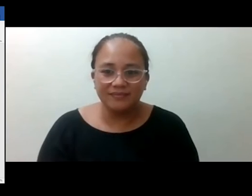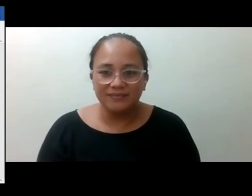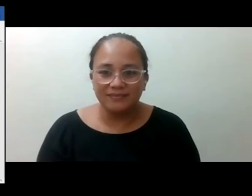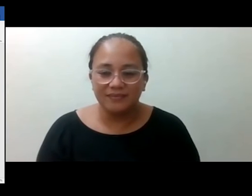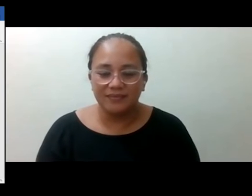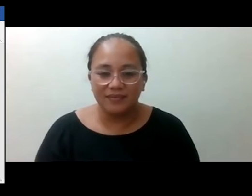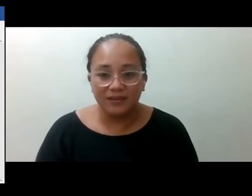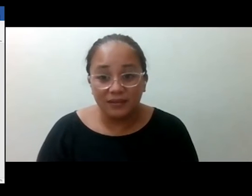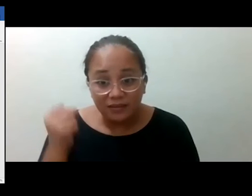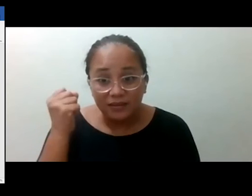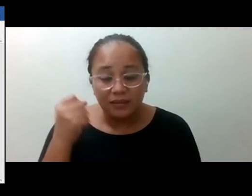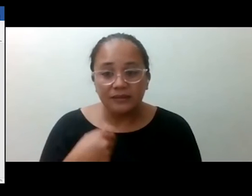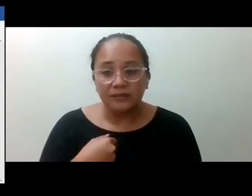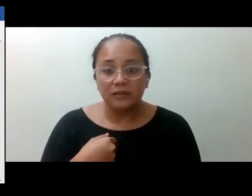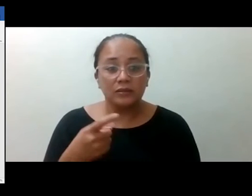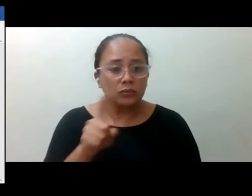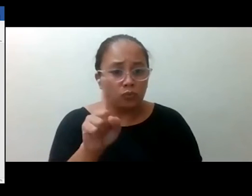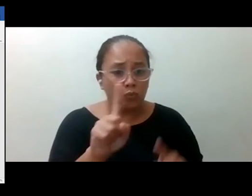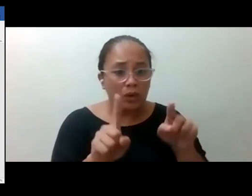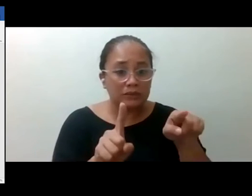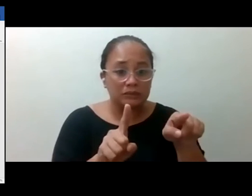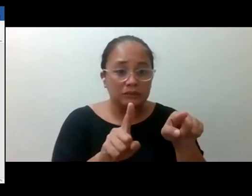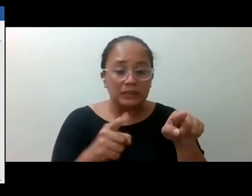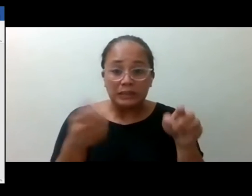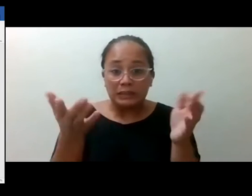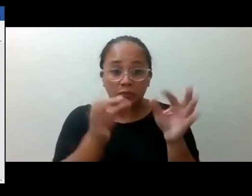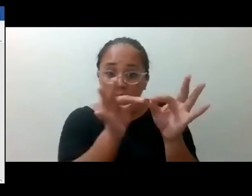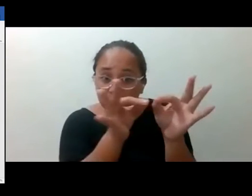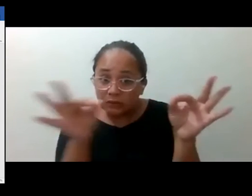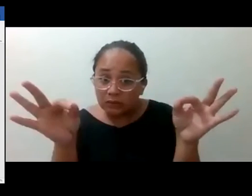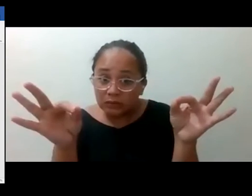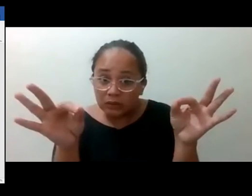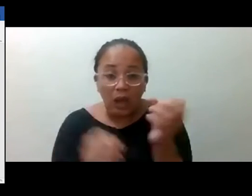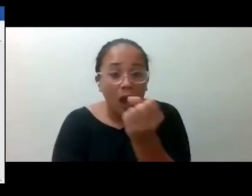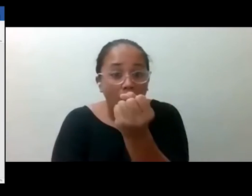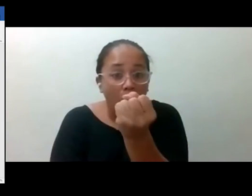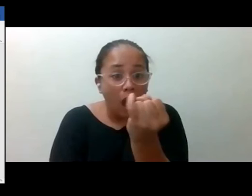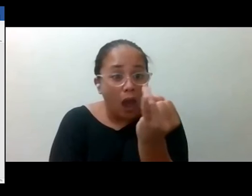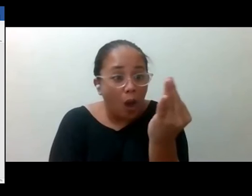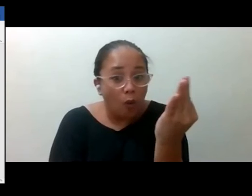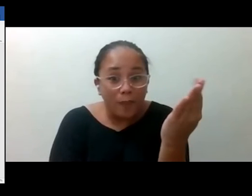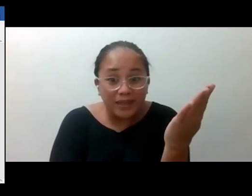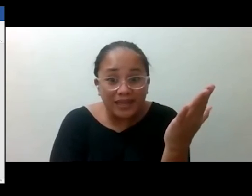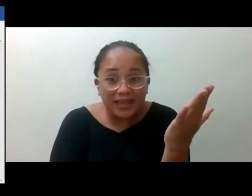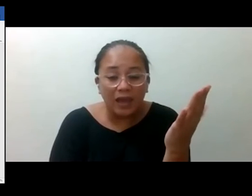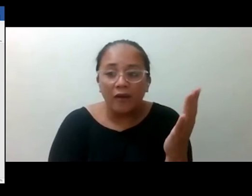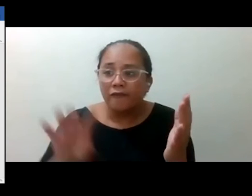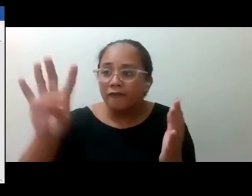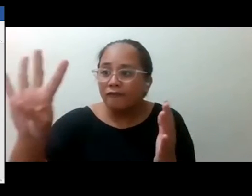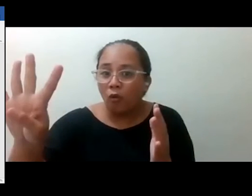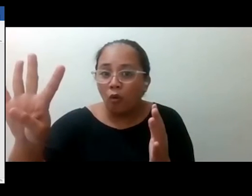Okay, so what we're asking for here, we're asking how many related to 4 plus